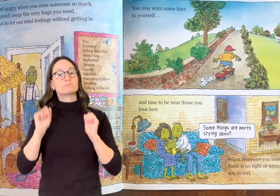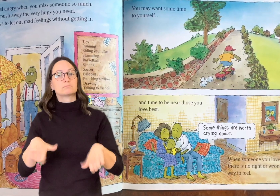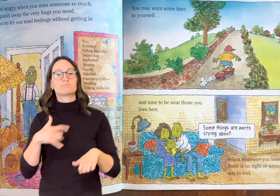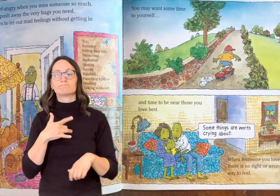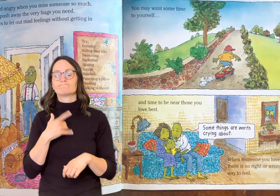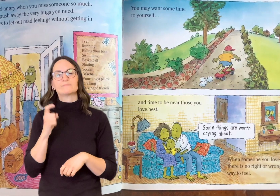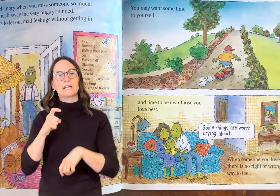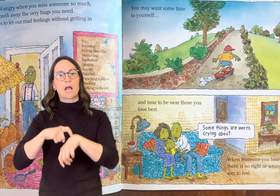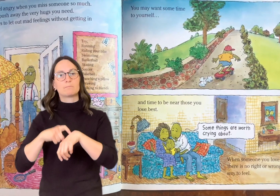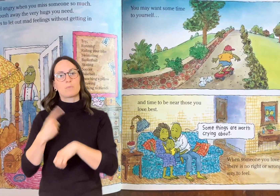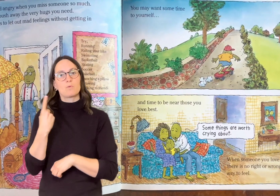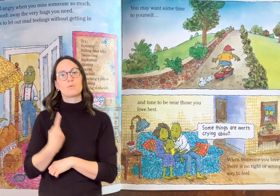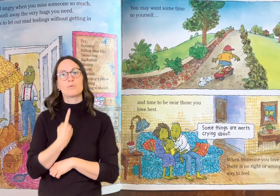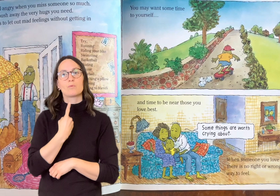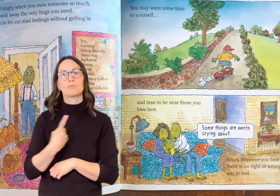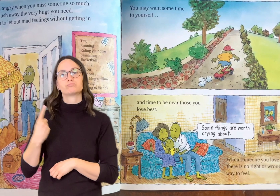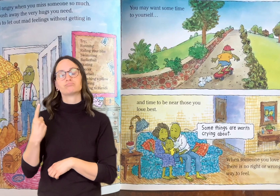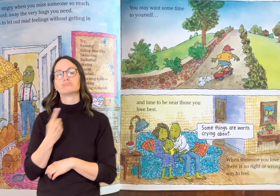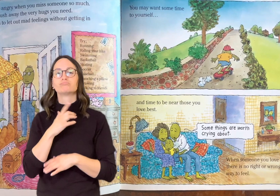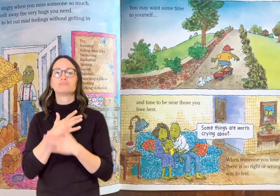You may want some time to yourself